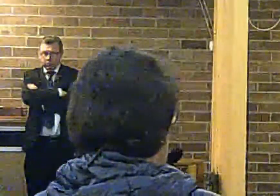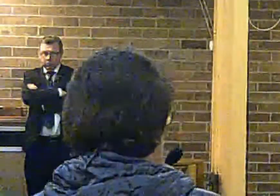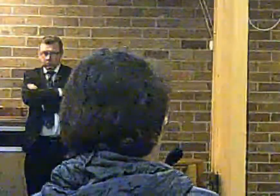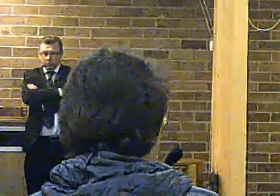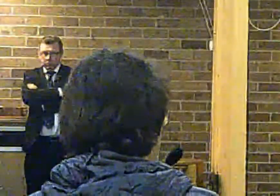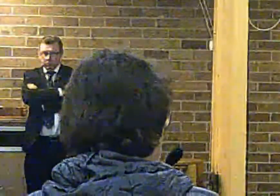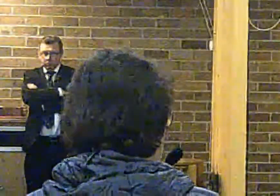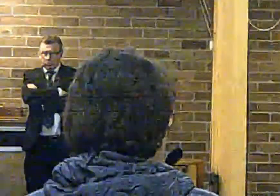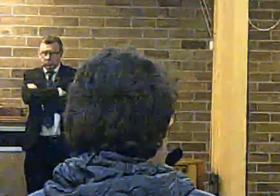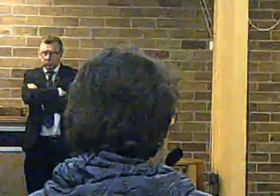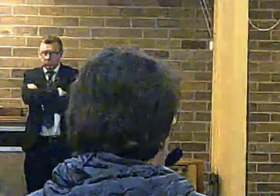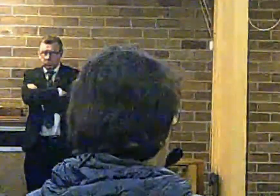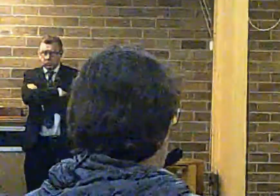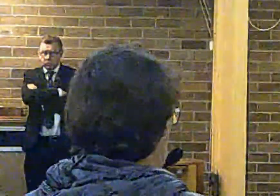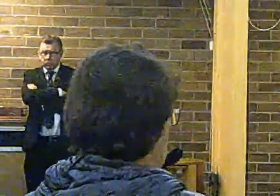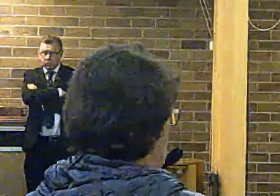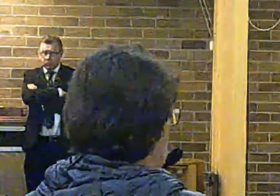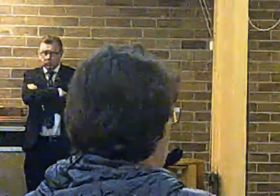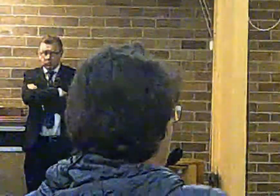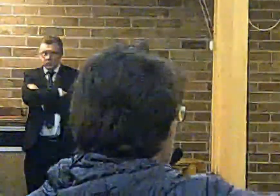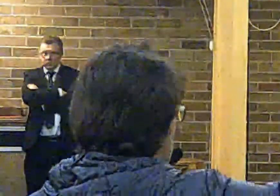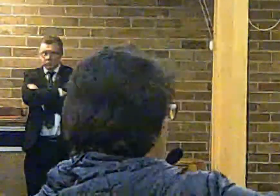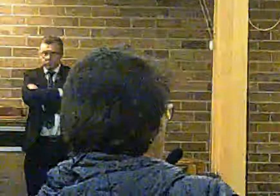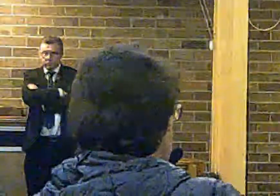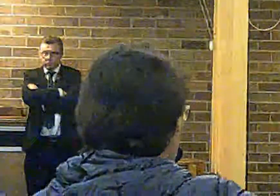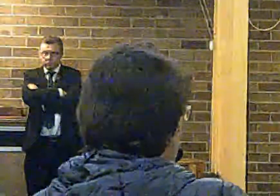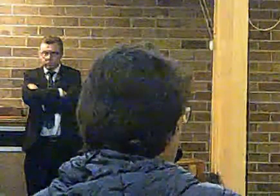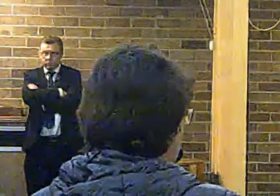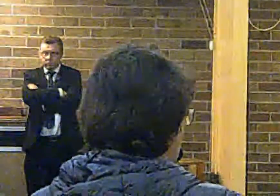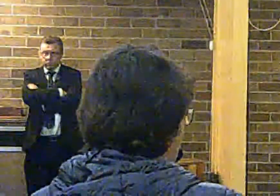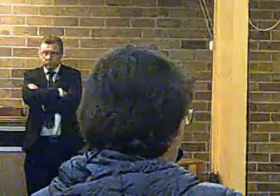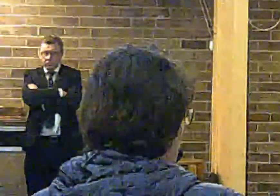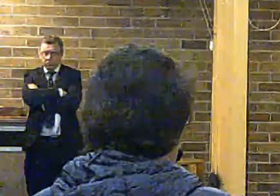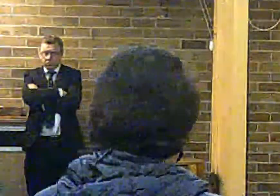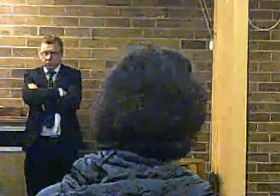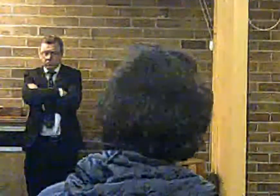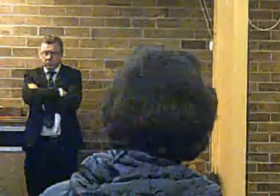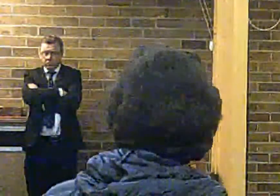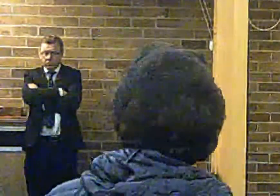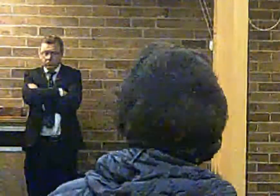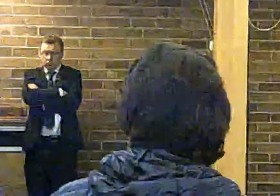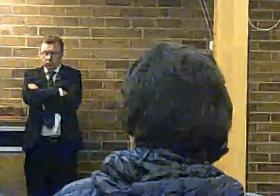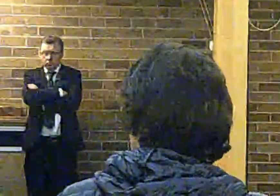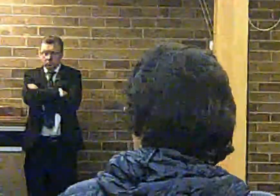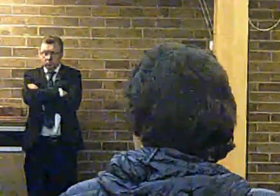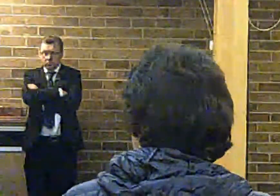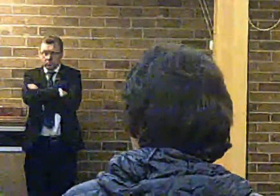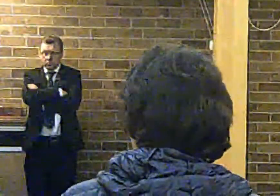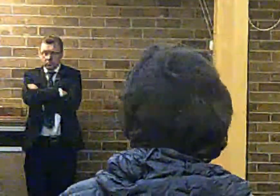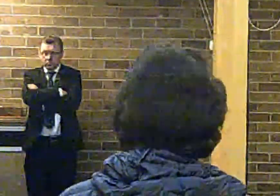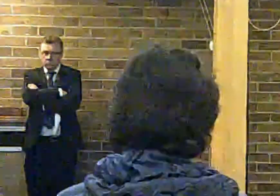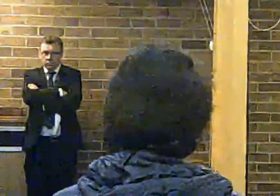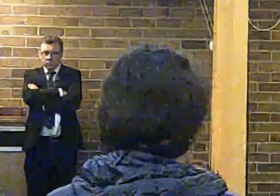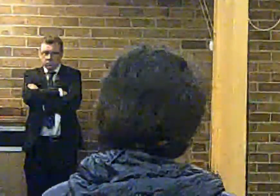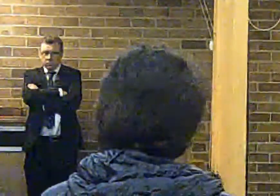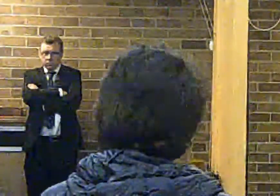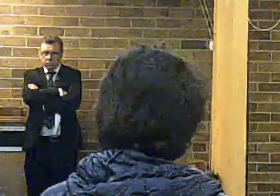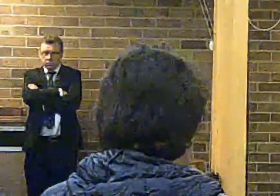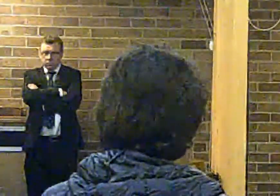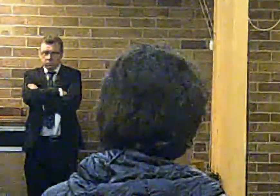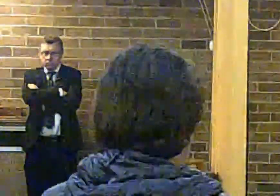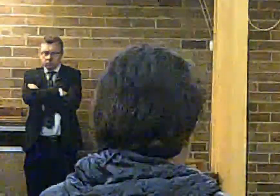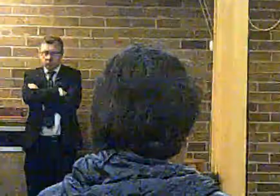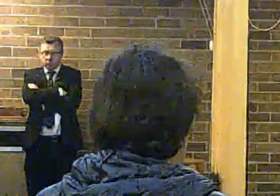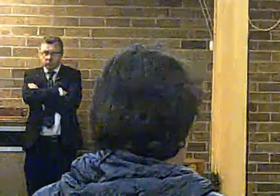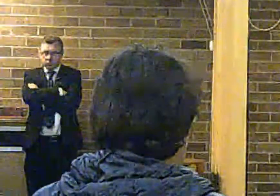down here has on the extremity of the Upton Woodchurch site. I'm assuming